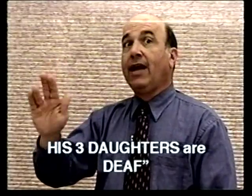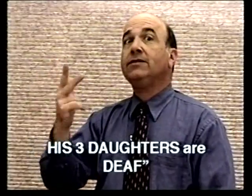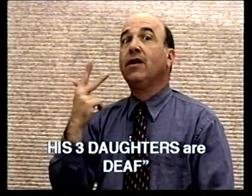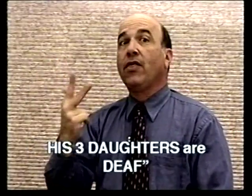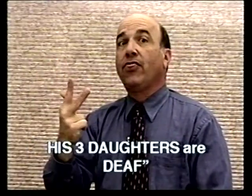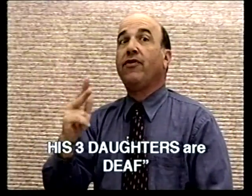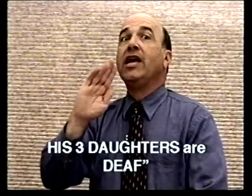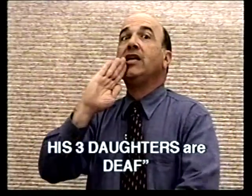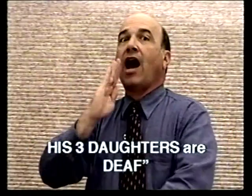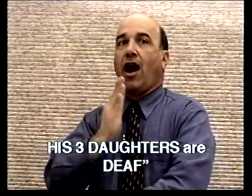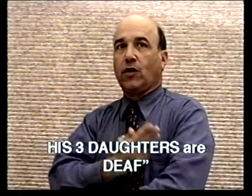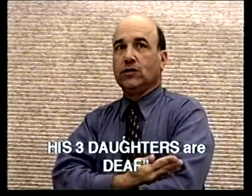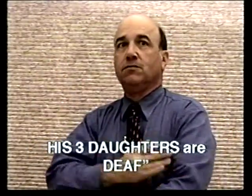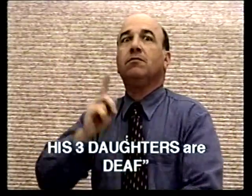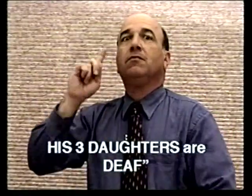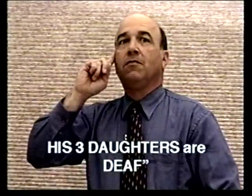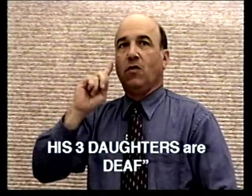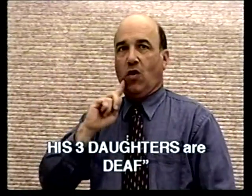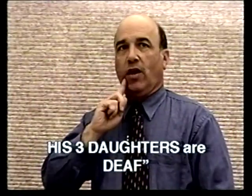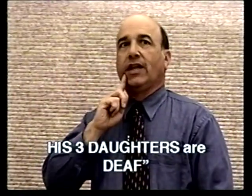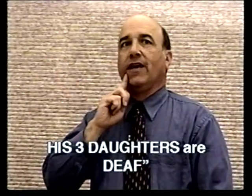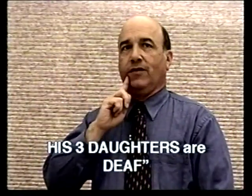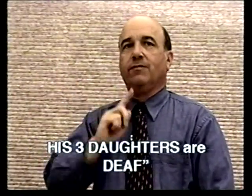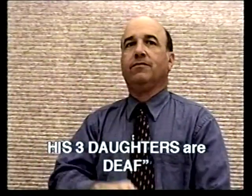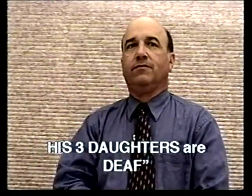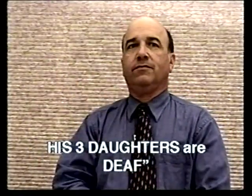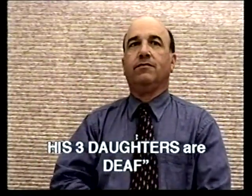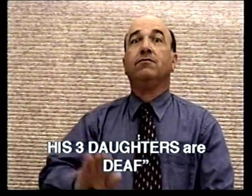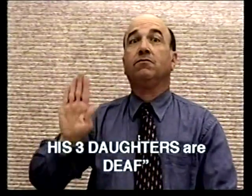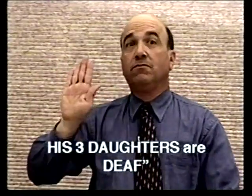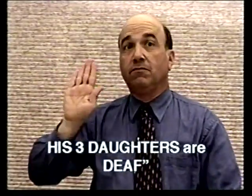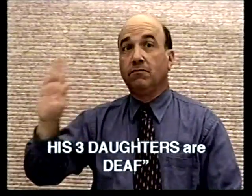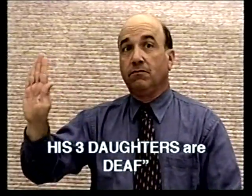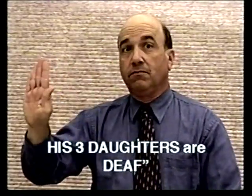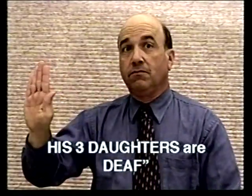His three daughters are deaf.